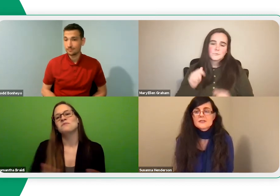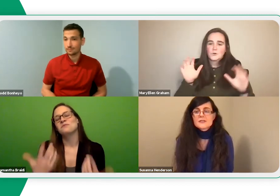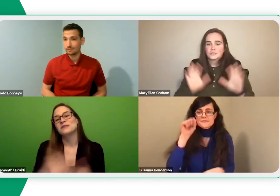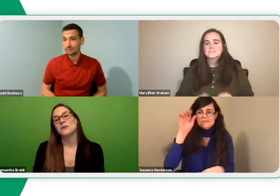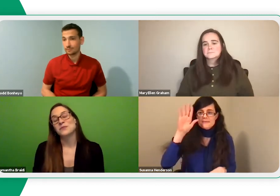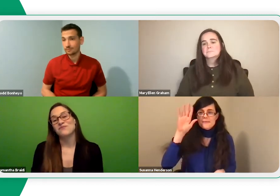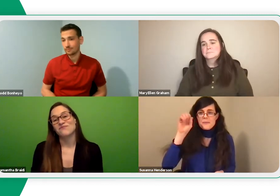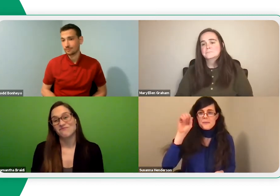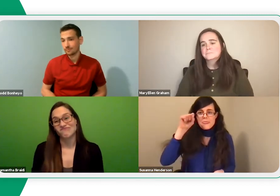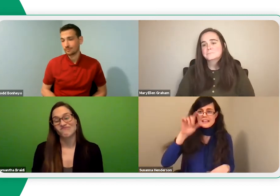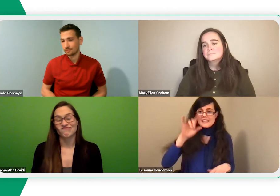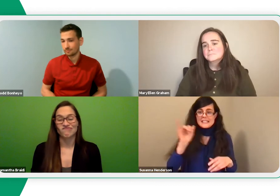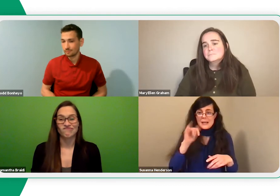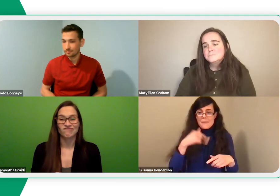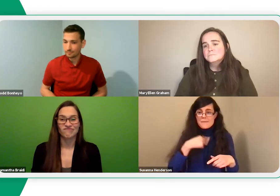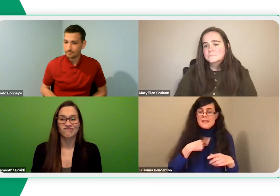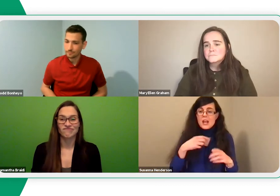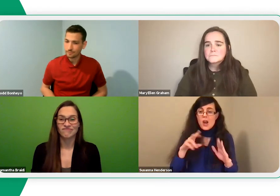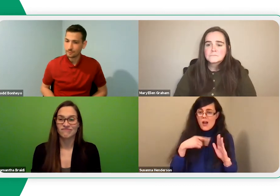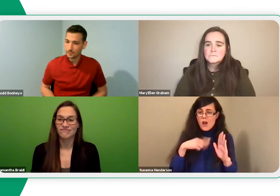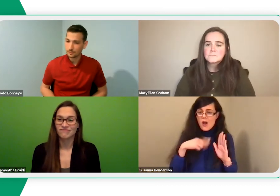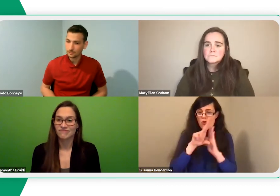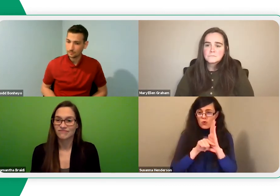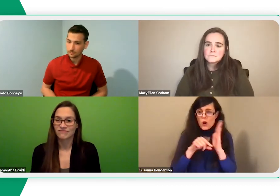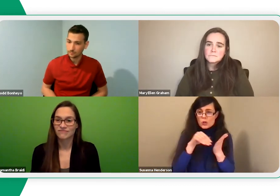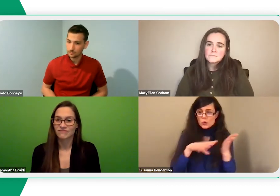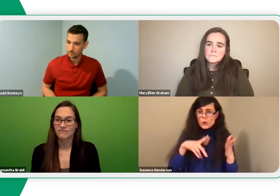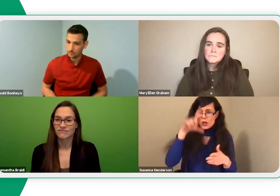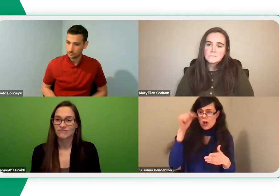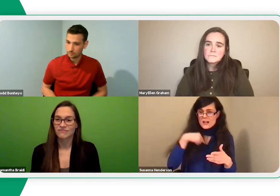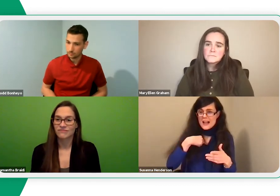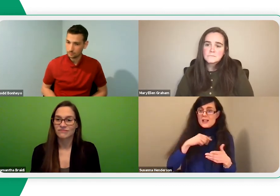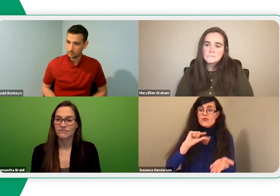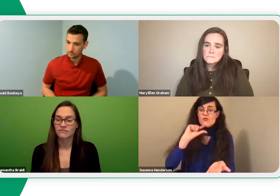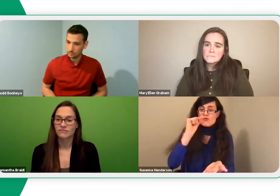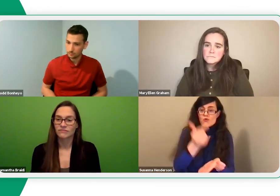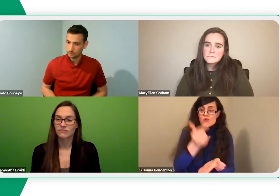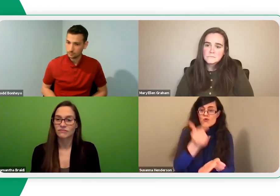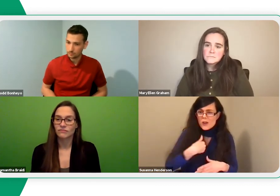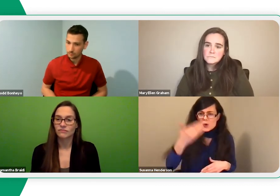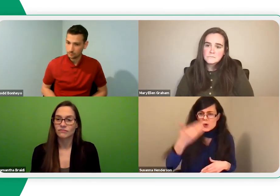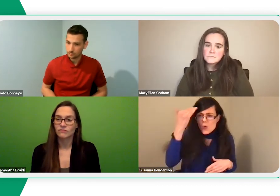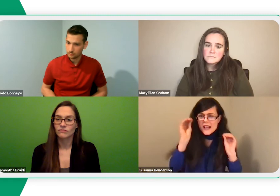state of California is looking to provide that as a mandated required class and not as an elective anymore. This is Susanna. As